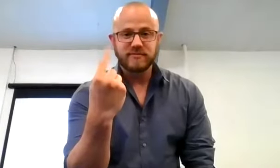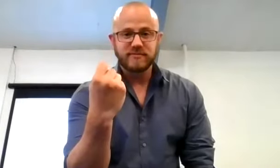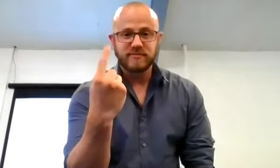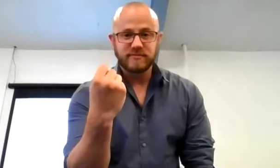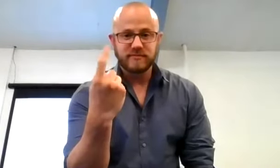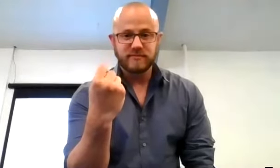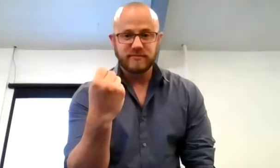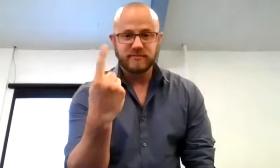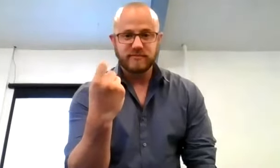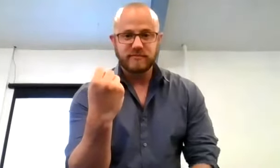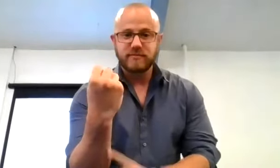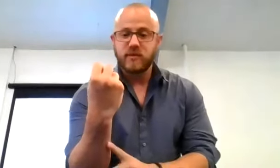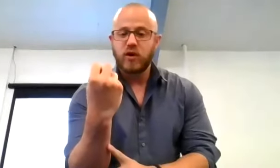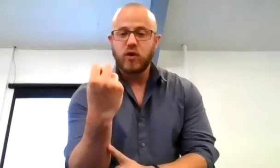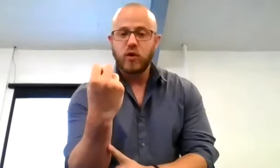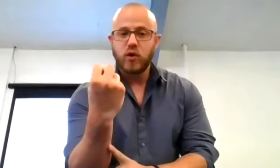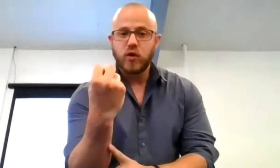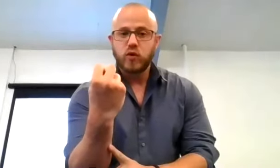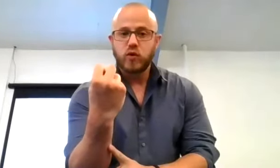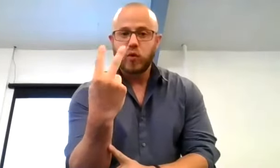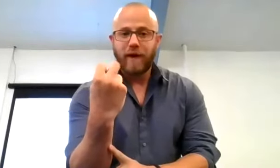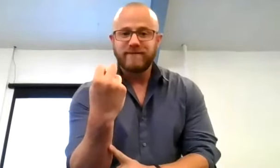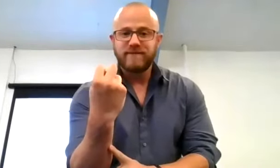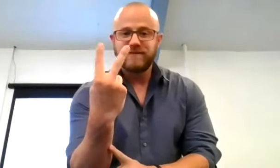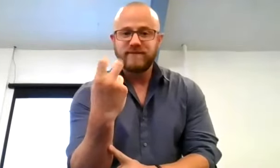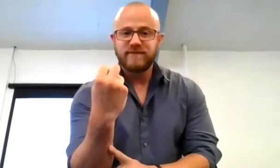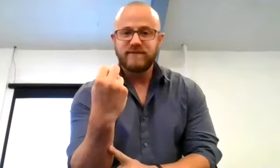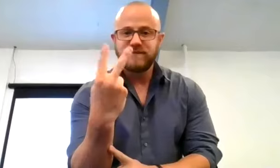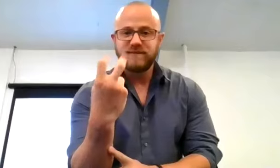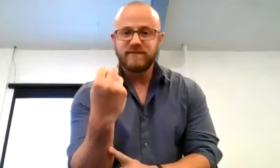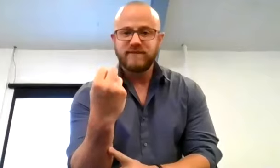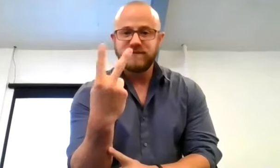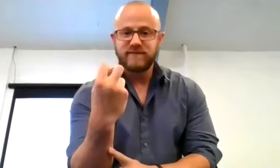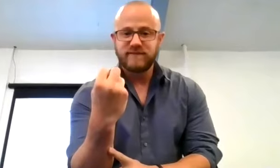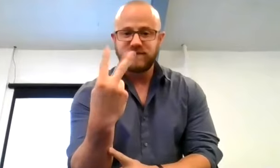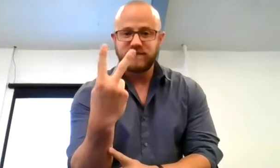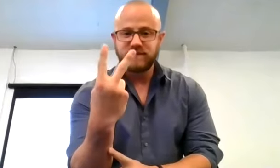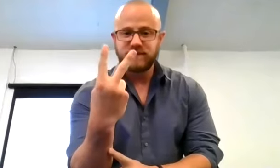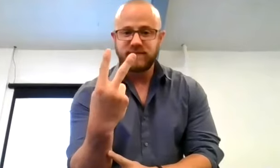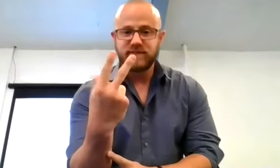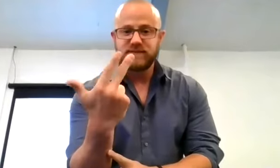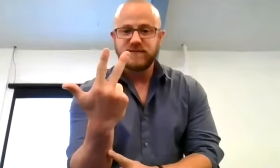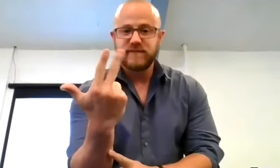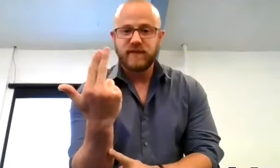finger flicks, your pointer. 12, you see it's flicking here also with 2 fingers.